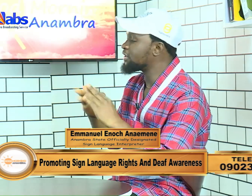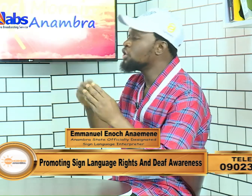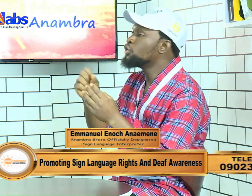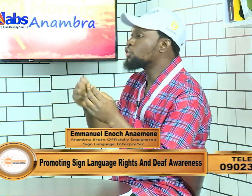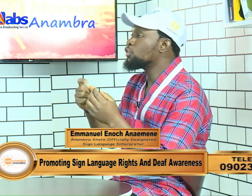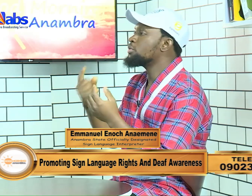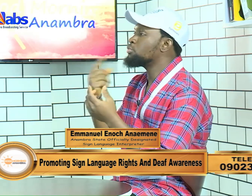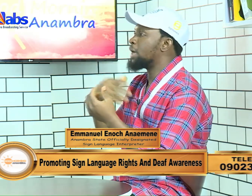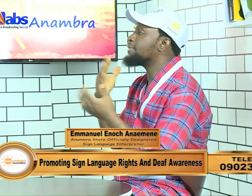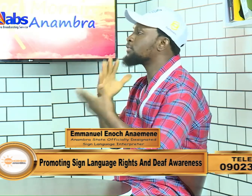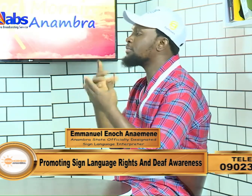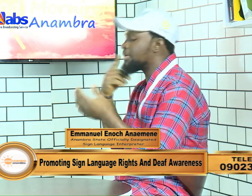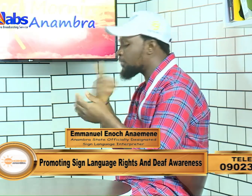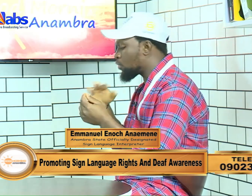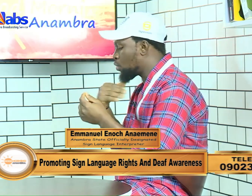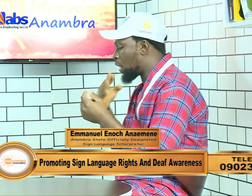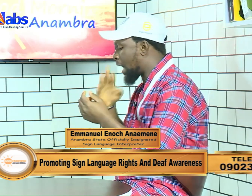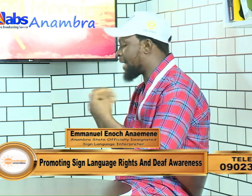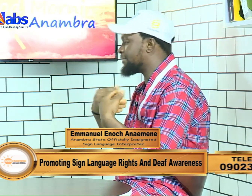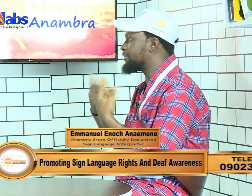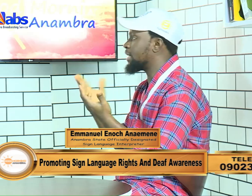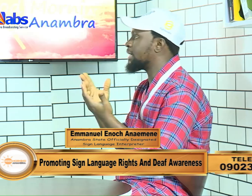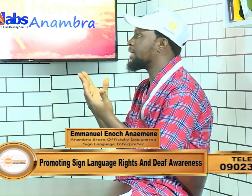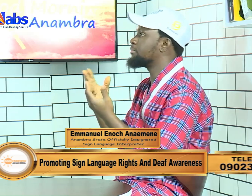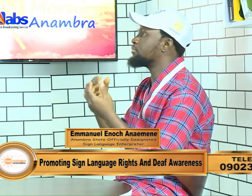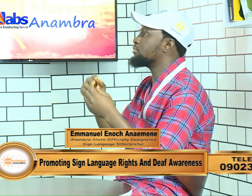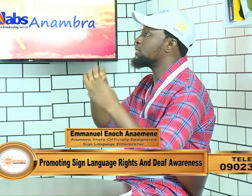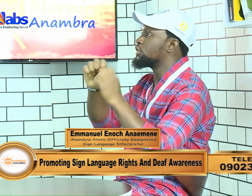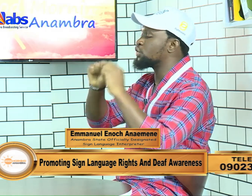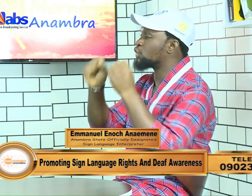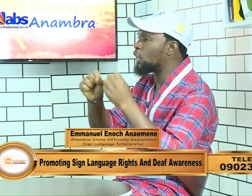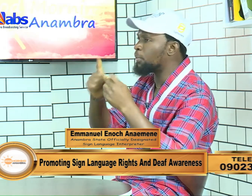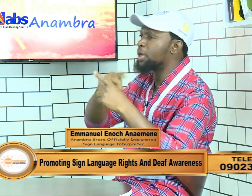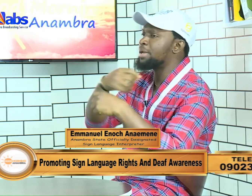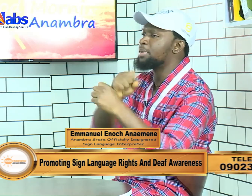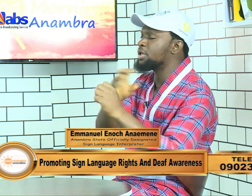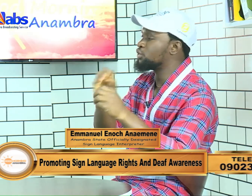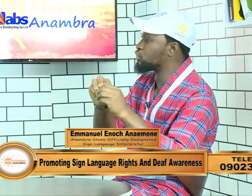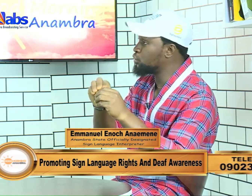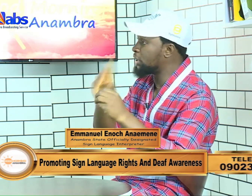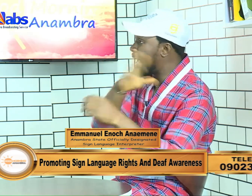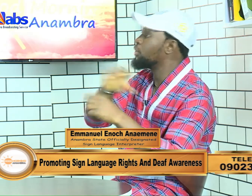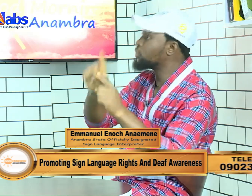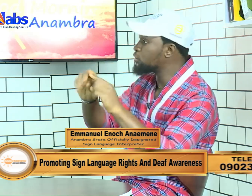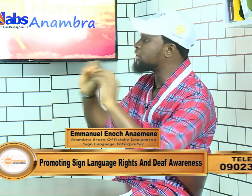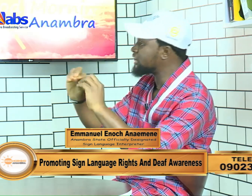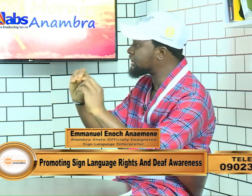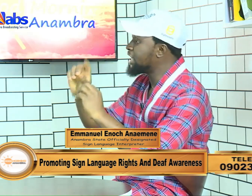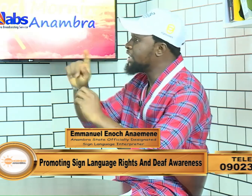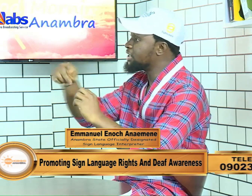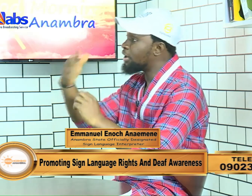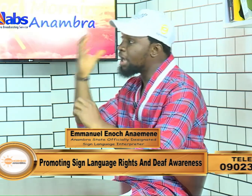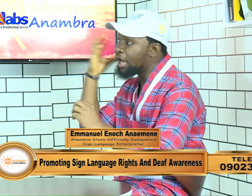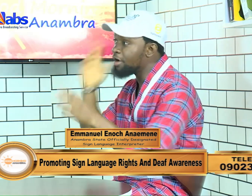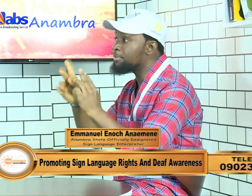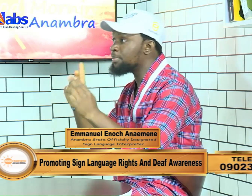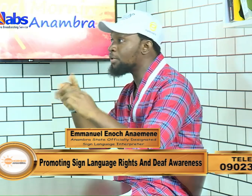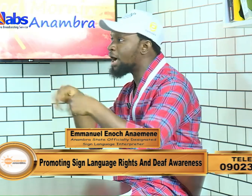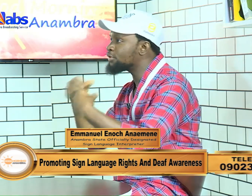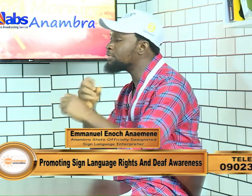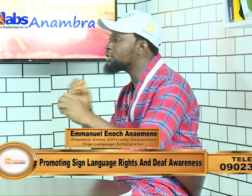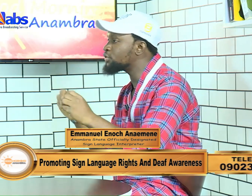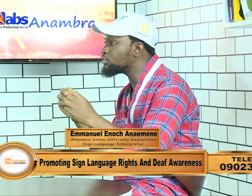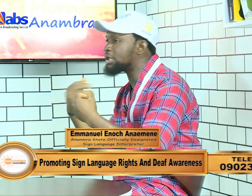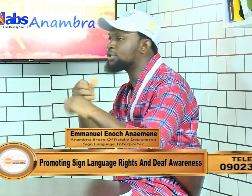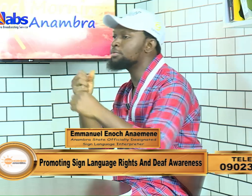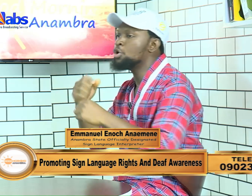society. So we have some deaf people who have a shop where they make shoes and also teach the other hearing people how